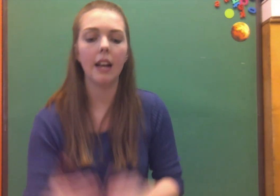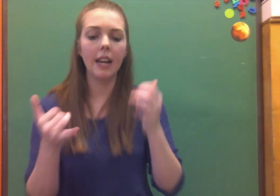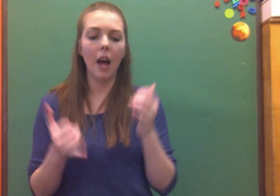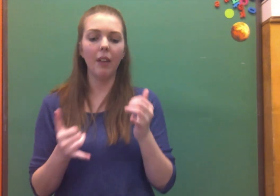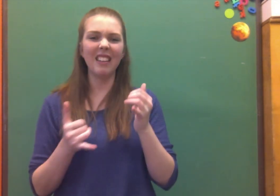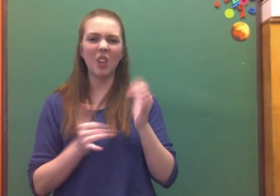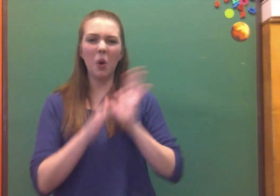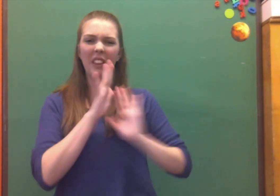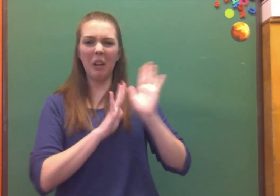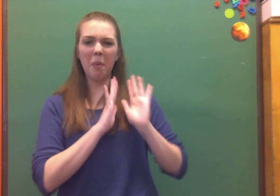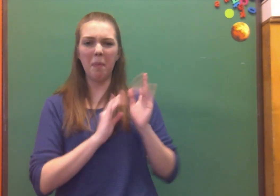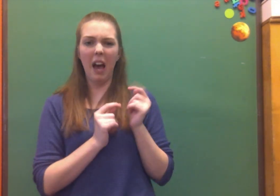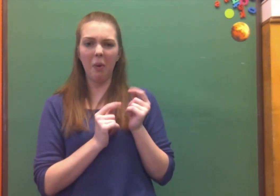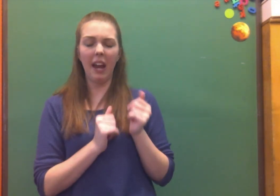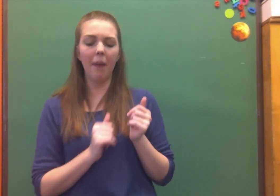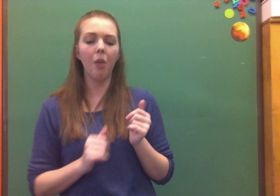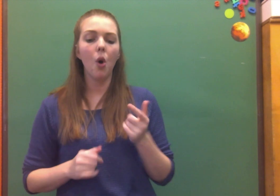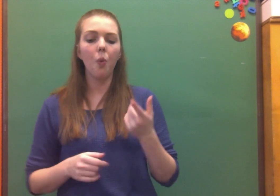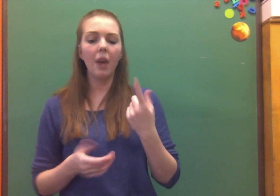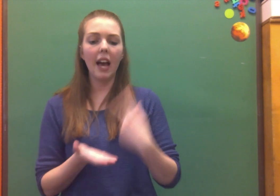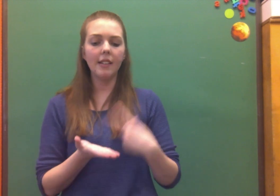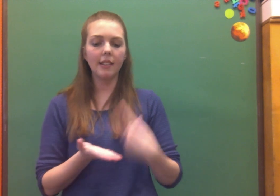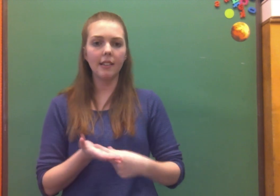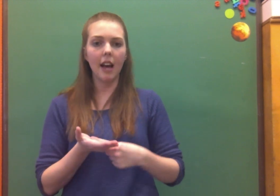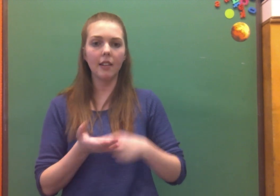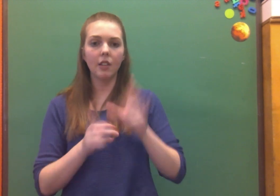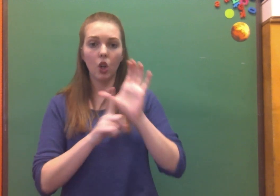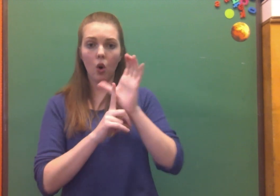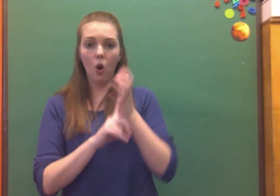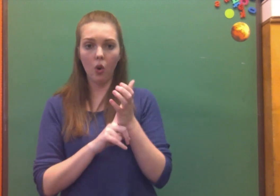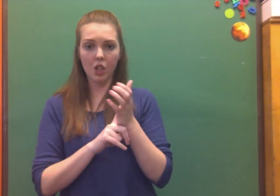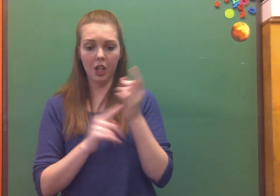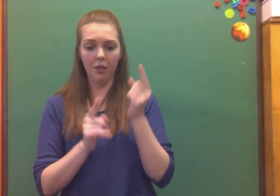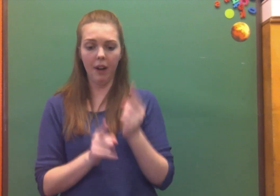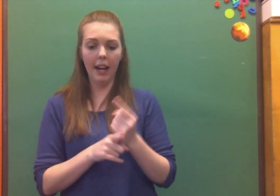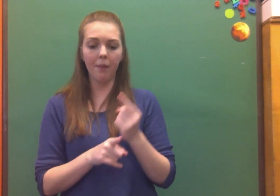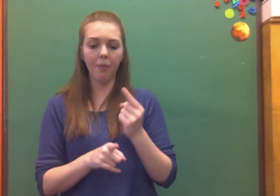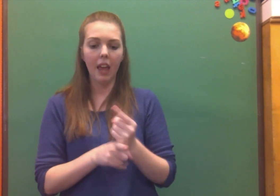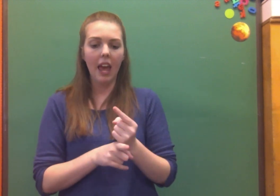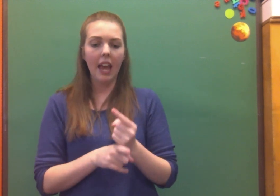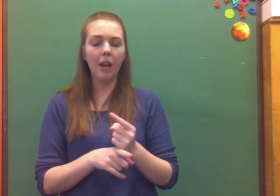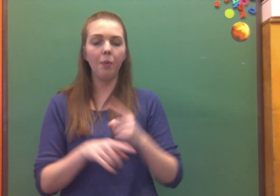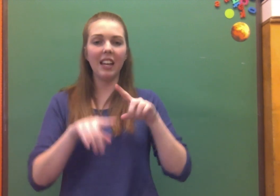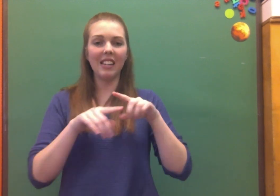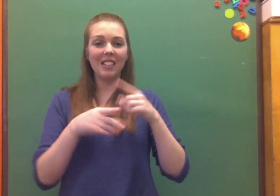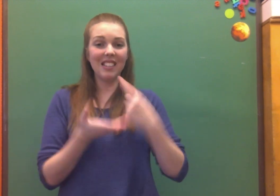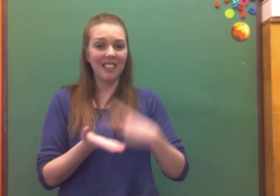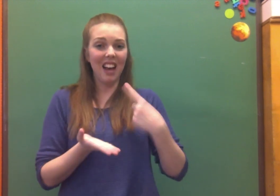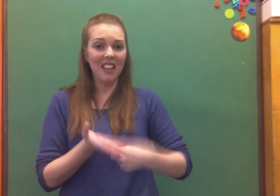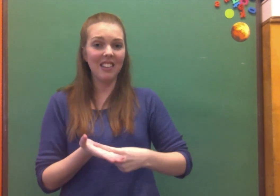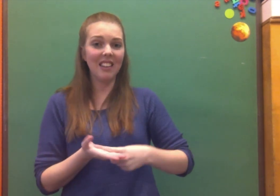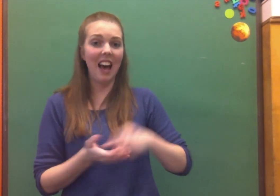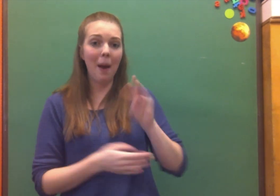Now let's go a little bit back, okay? We had discussed culture, right? And we had discussed that